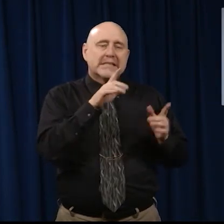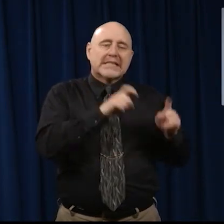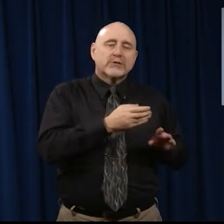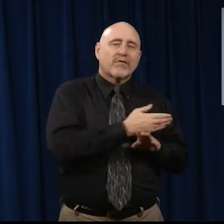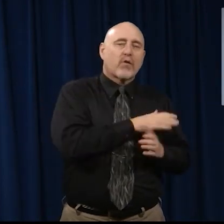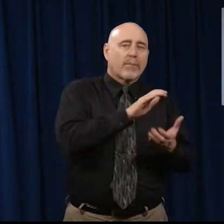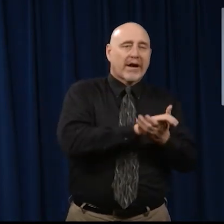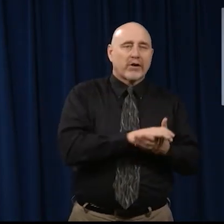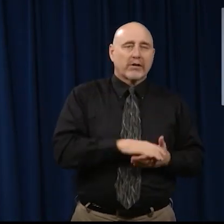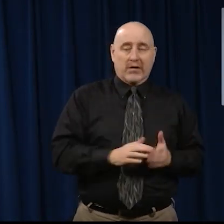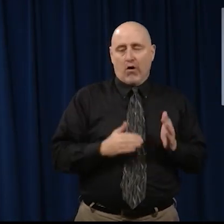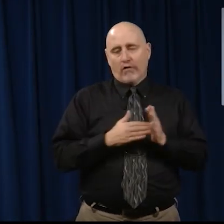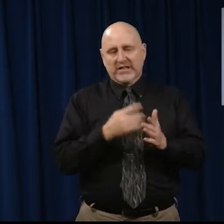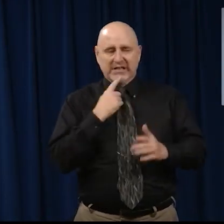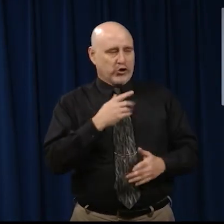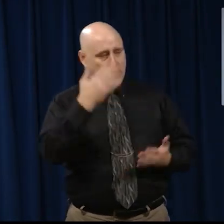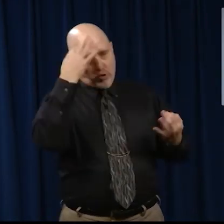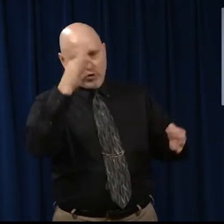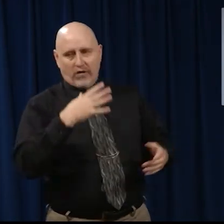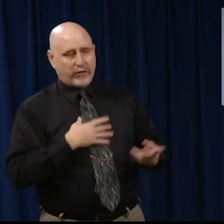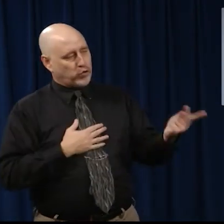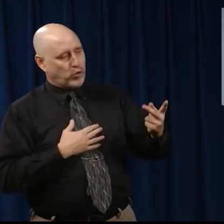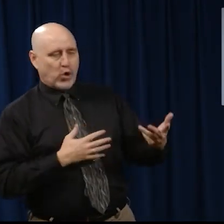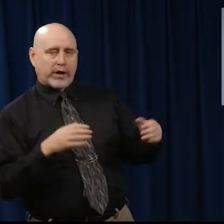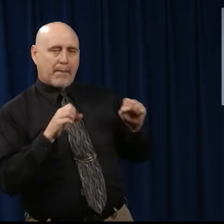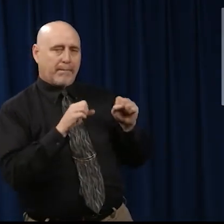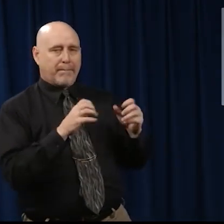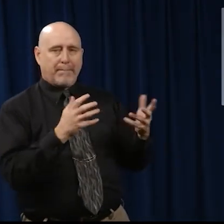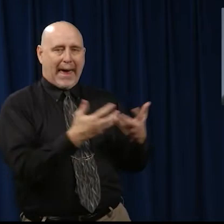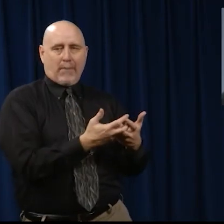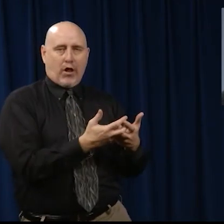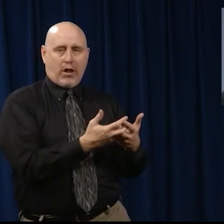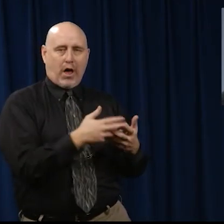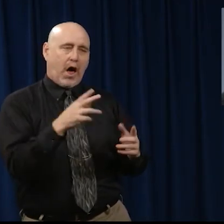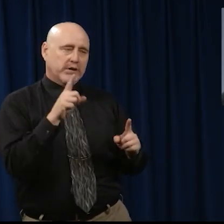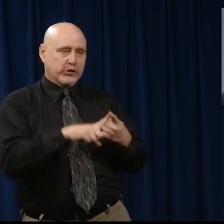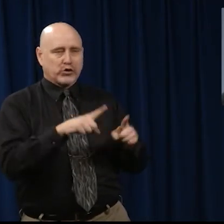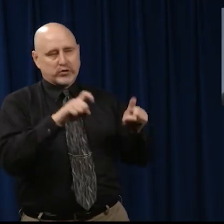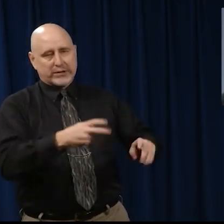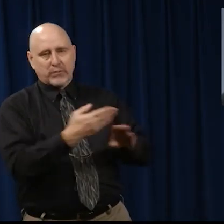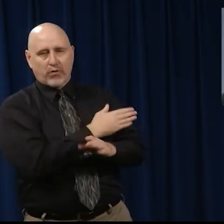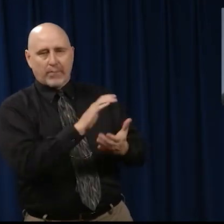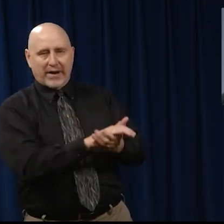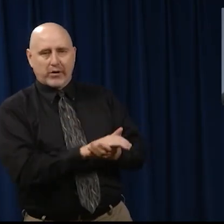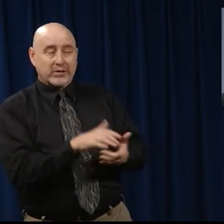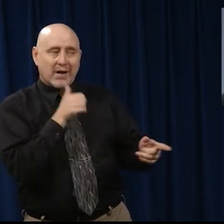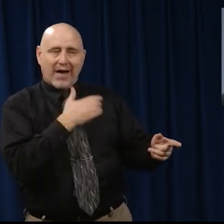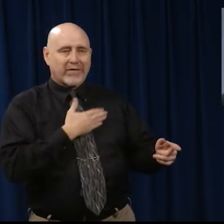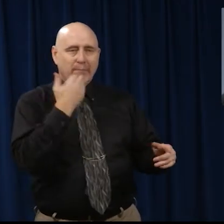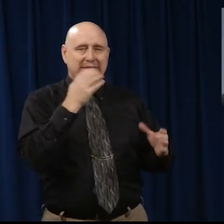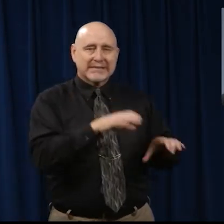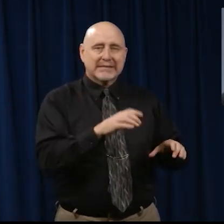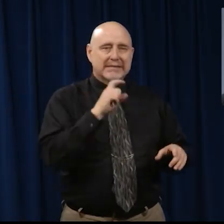before marriage. In fact, there are lots of people who say, well, you won't know if you're sexually compatible with a person unless you try it out before marriage. They're not having the best sex. You know who